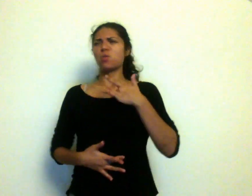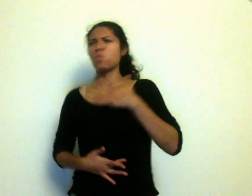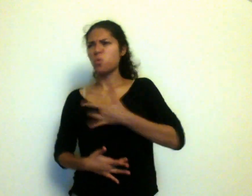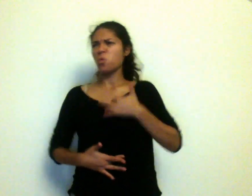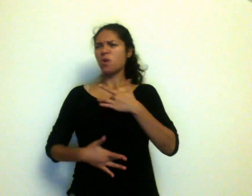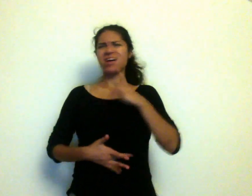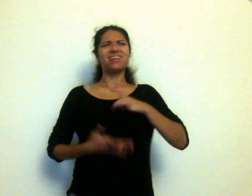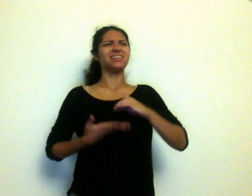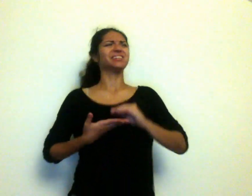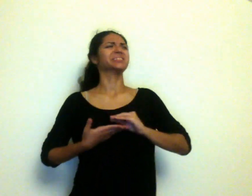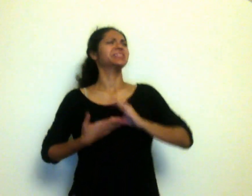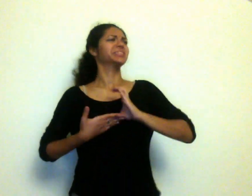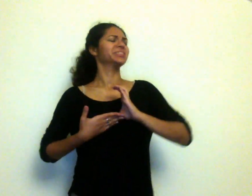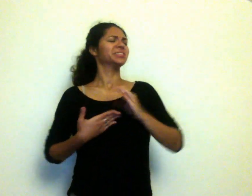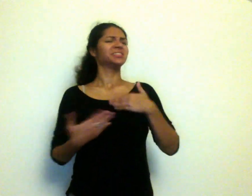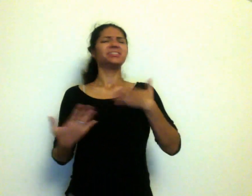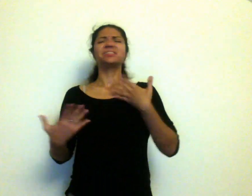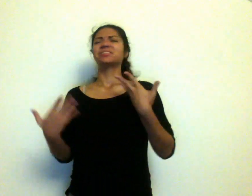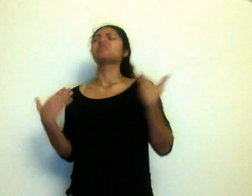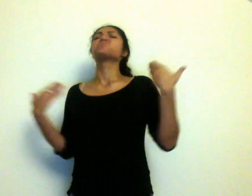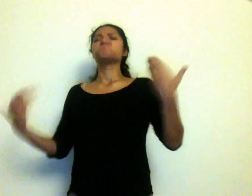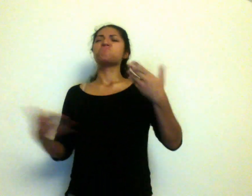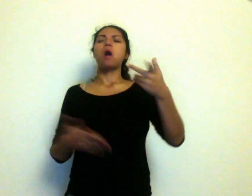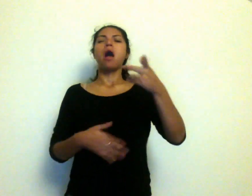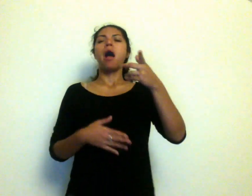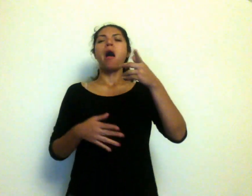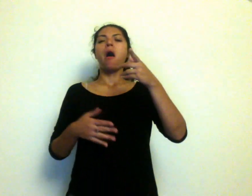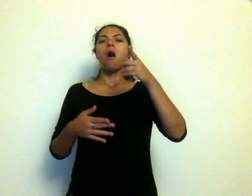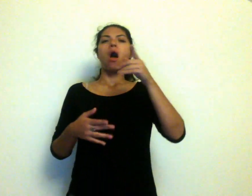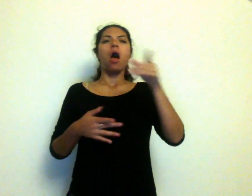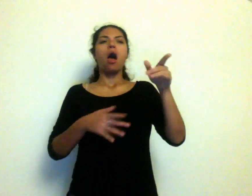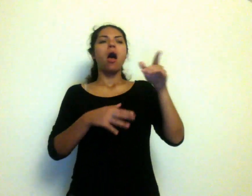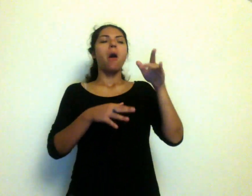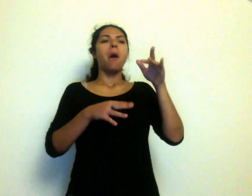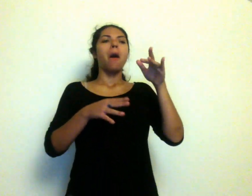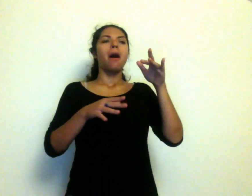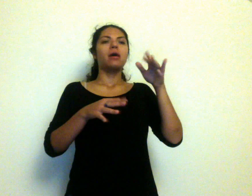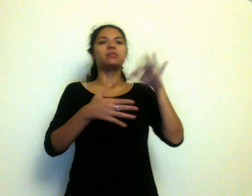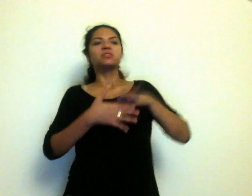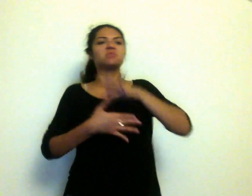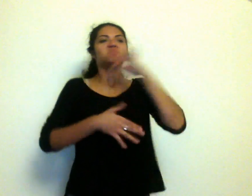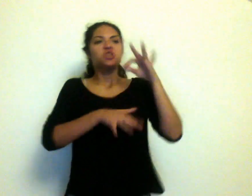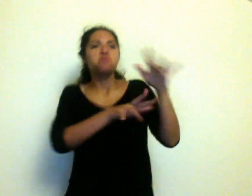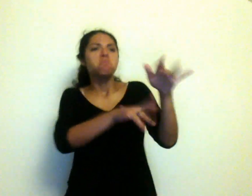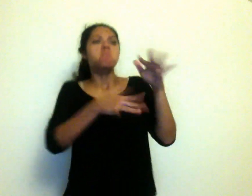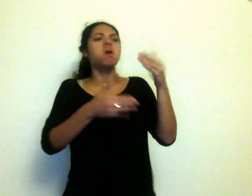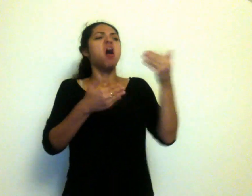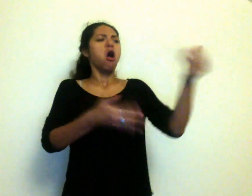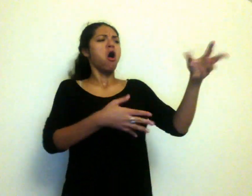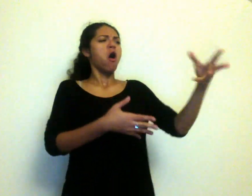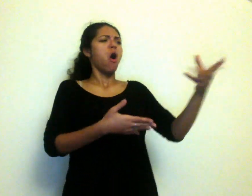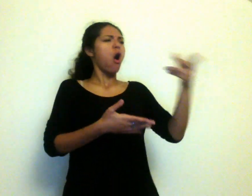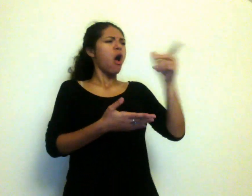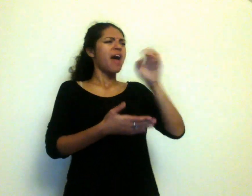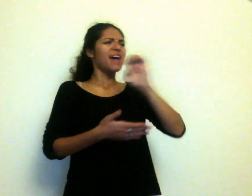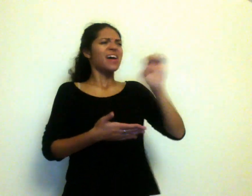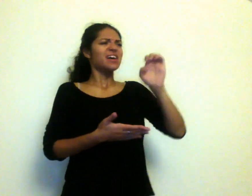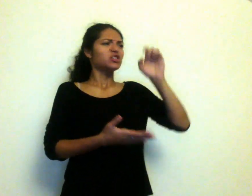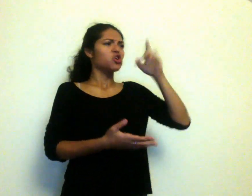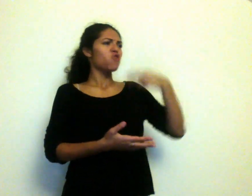Can I repeat that for you? The New Age movement is nothing more than mitigating the bankruptcy of secularism with